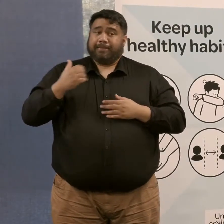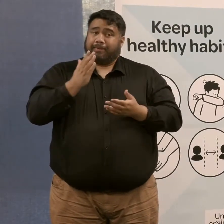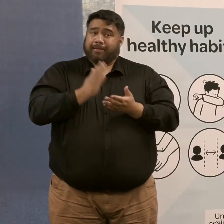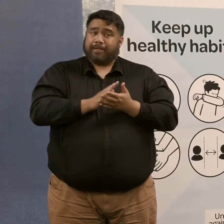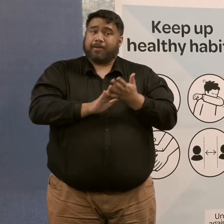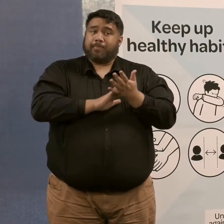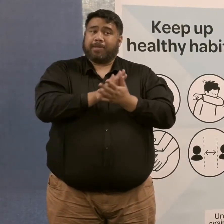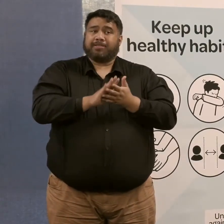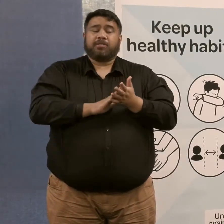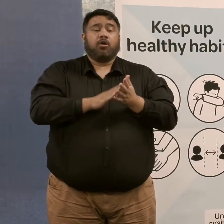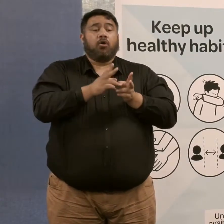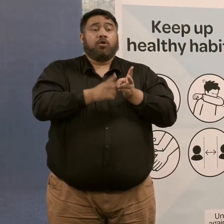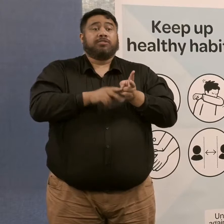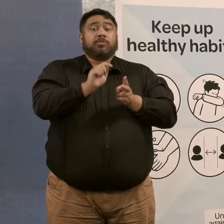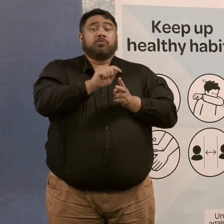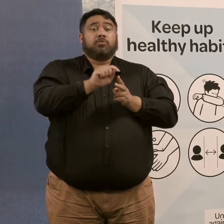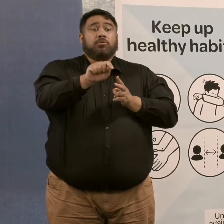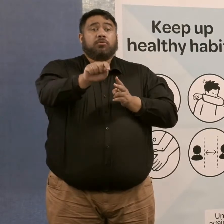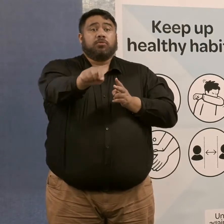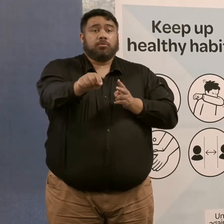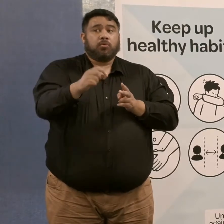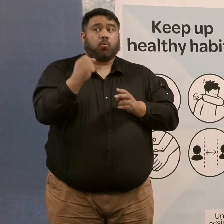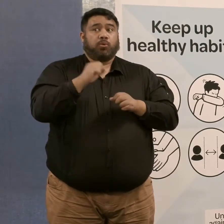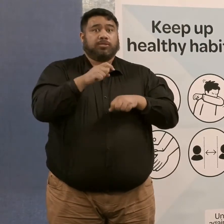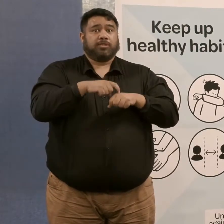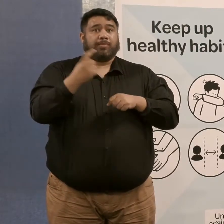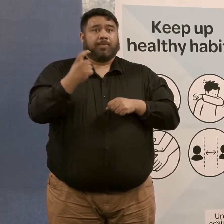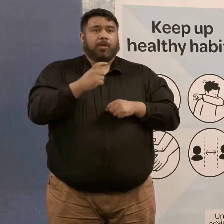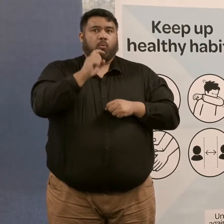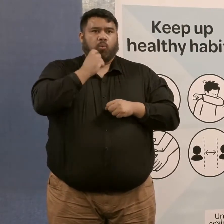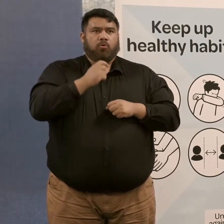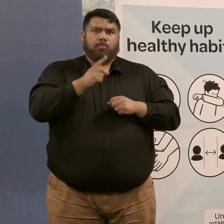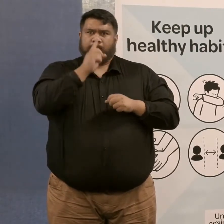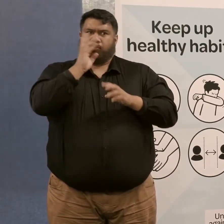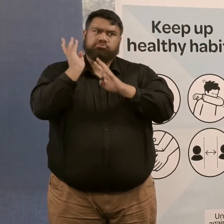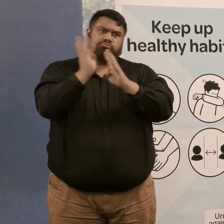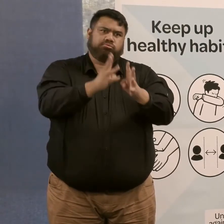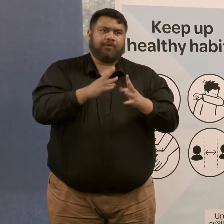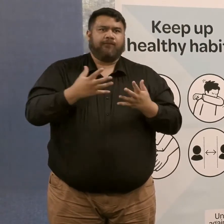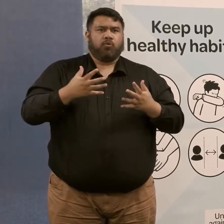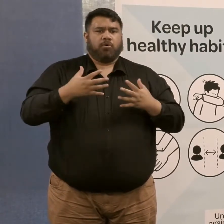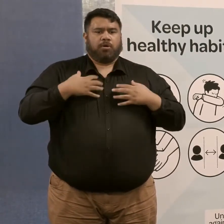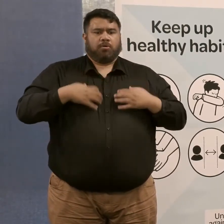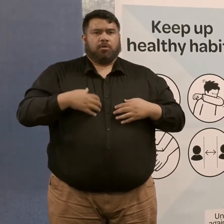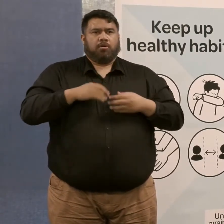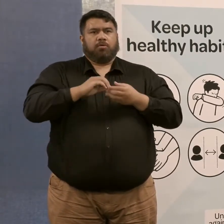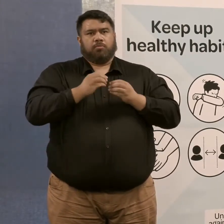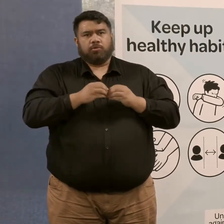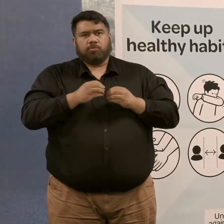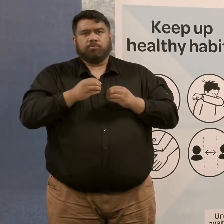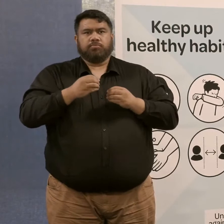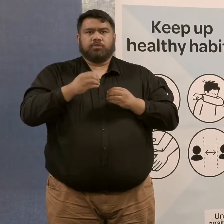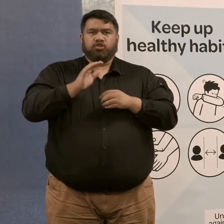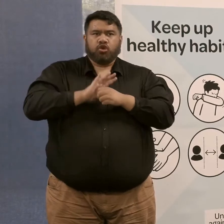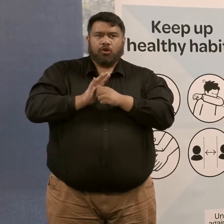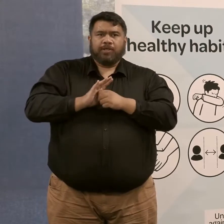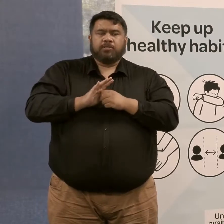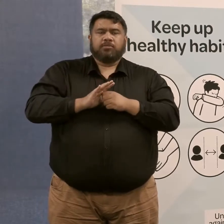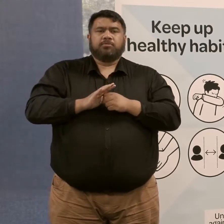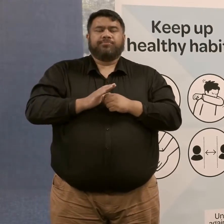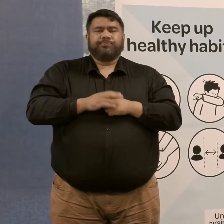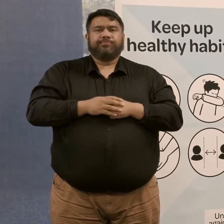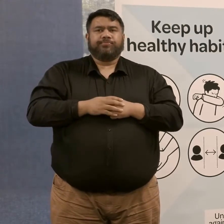a heavy load of respiratory illnesses through winter, and everybody can do their bit to help reduce the